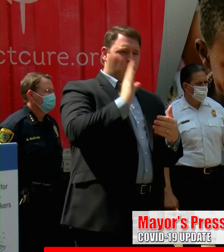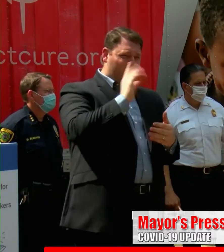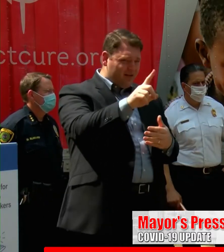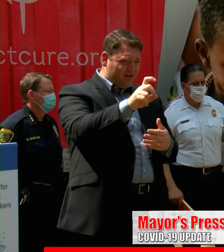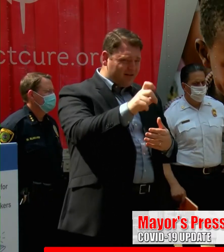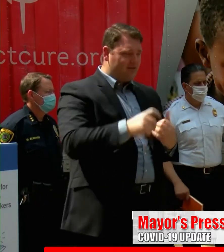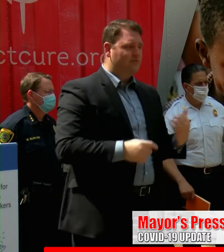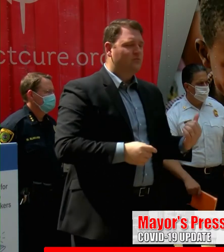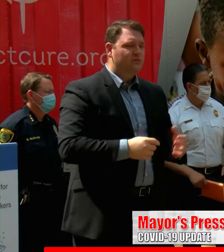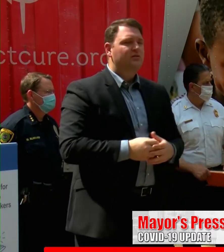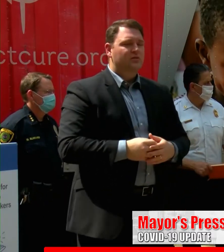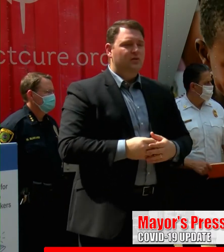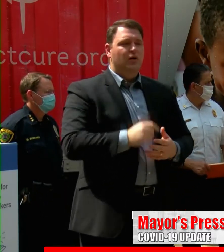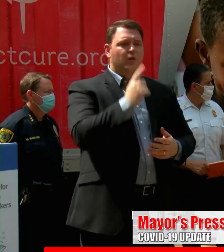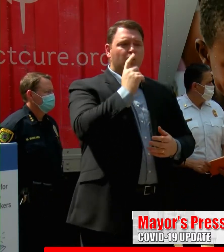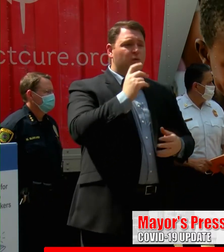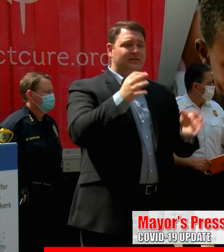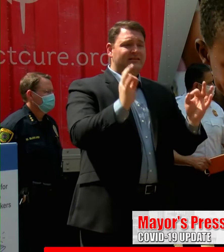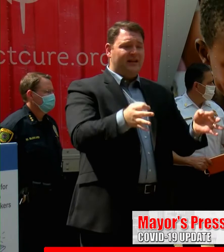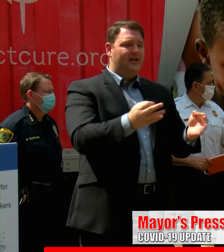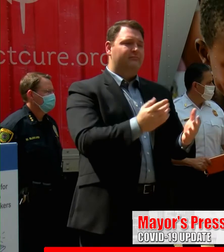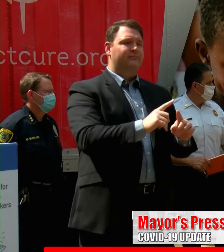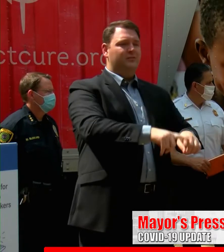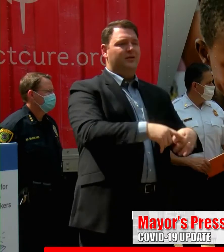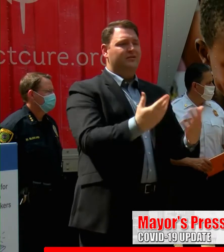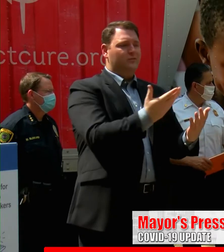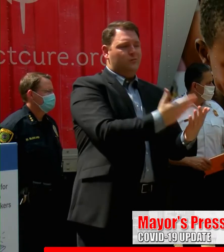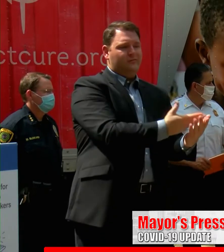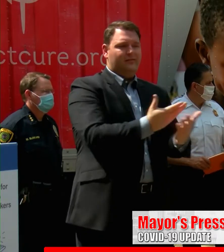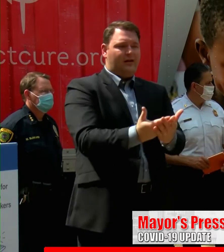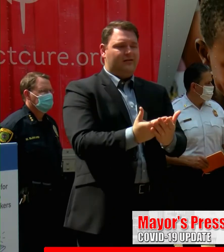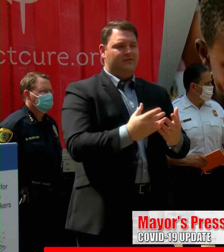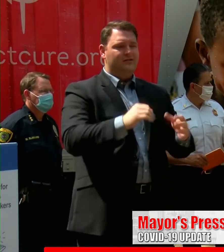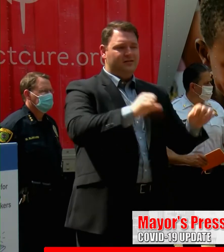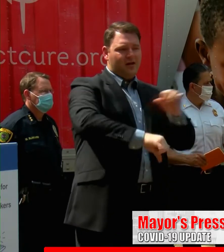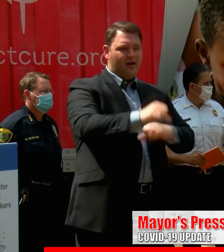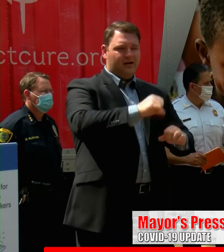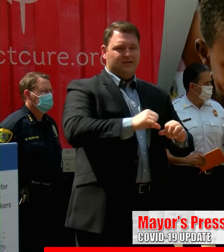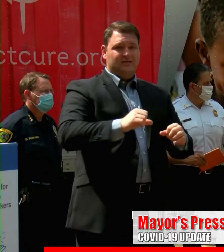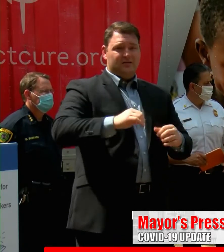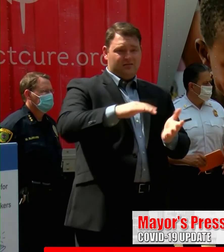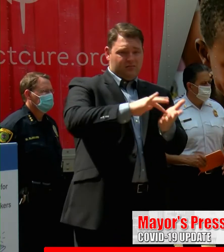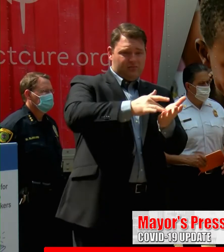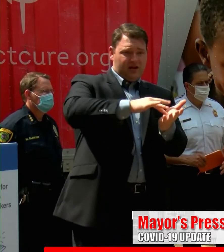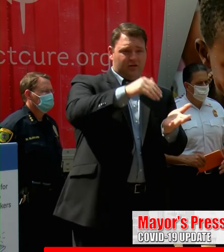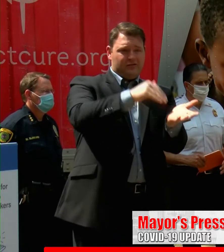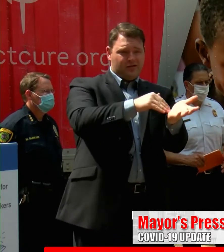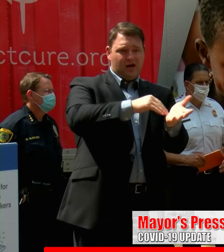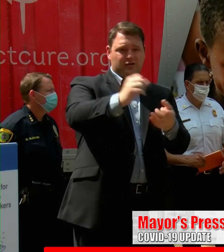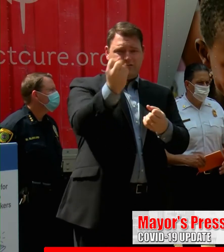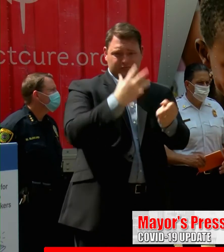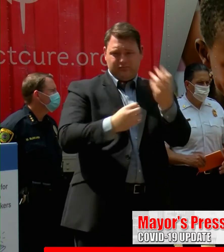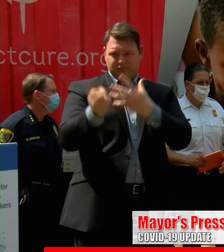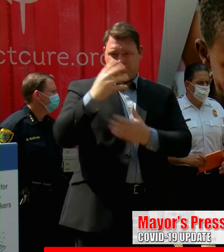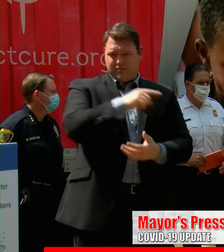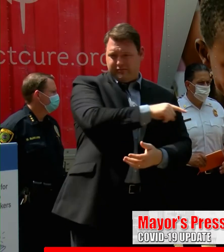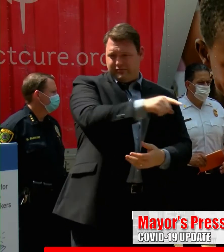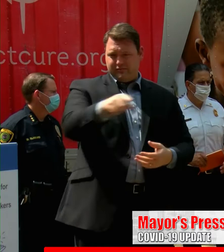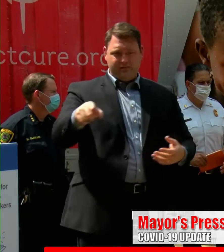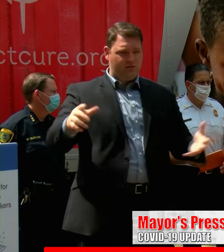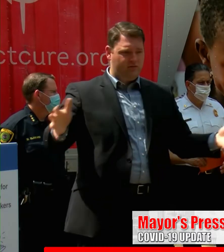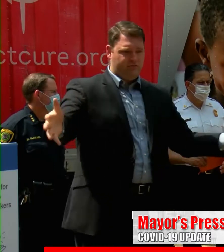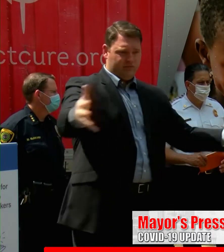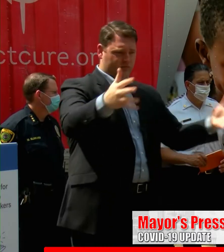be guided by the facts, the science, the advice that we're getting from the medical community. We're all anxious to get